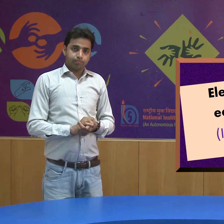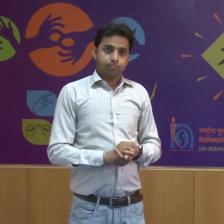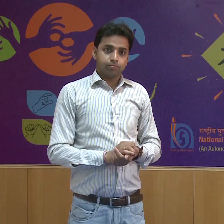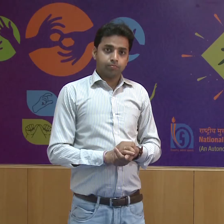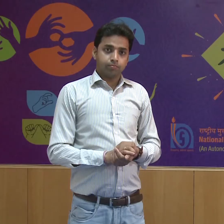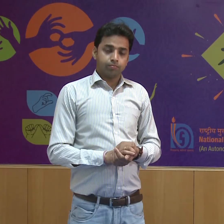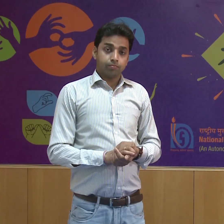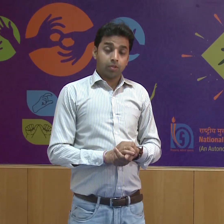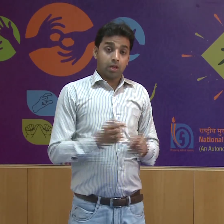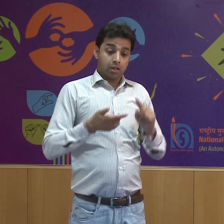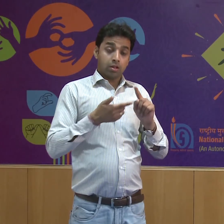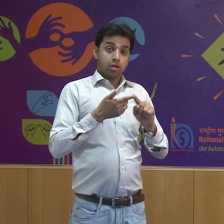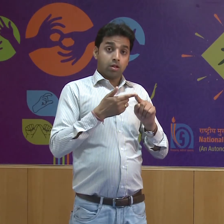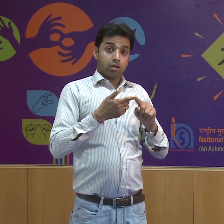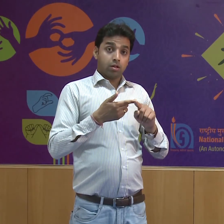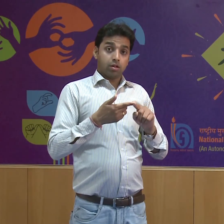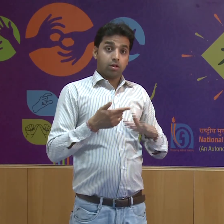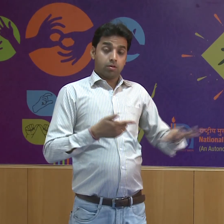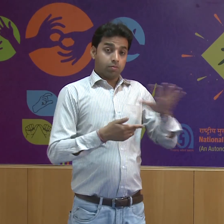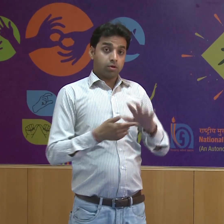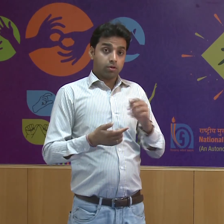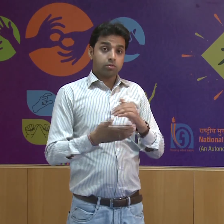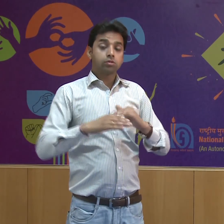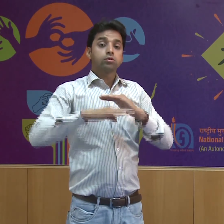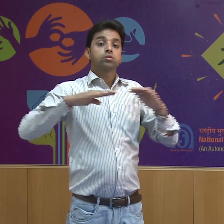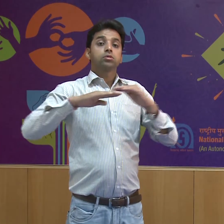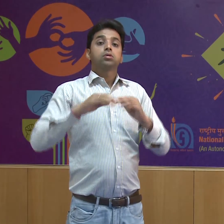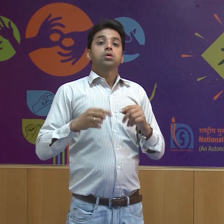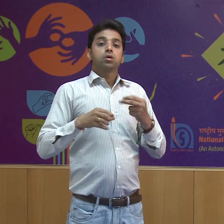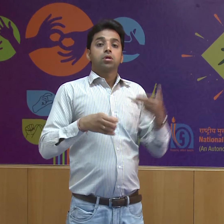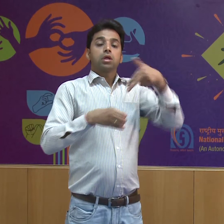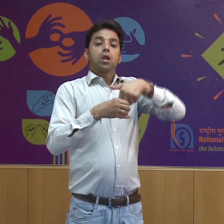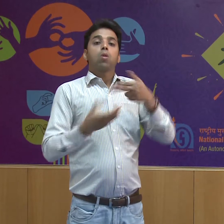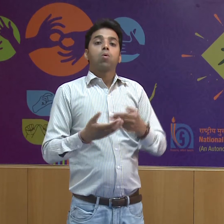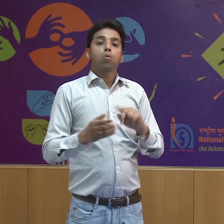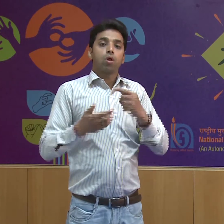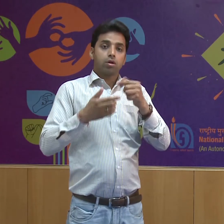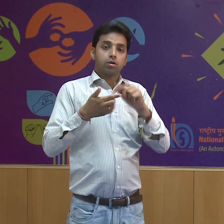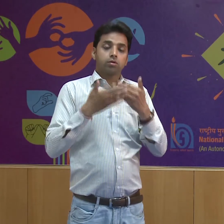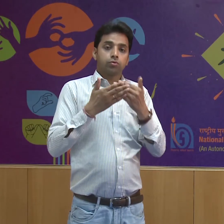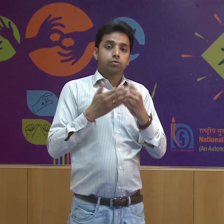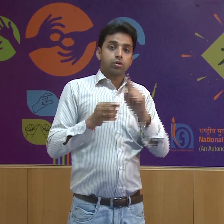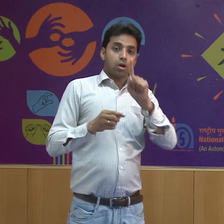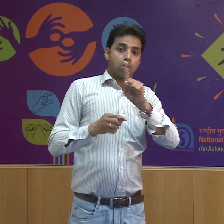The elementary stage includes education of class 1 to class 8.